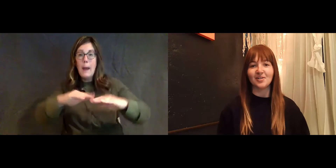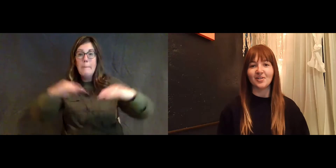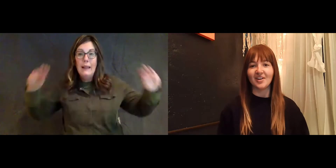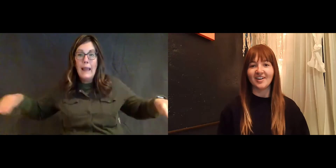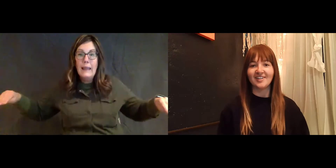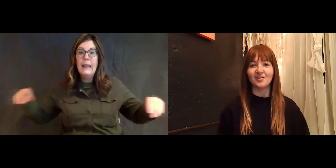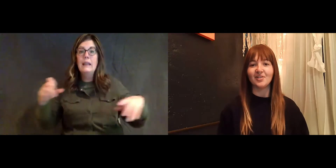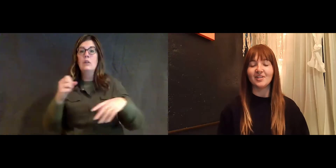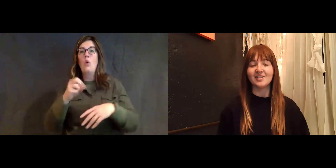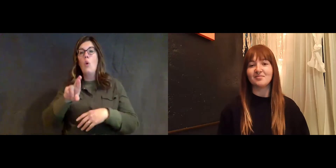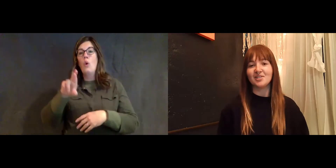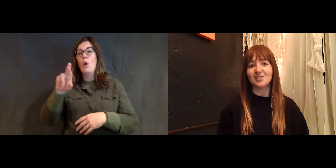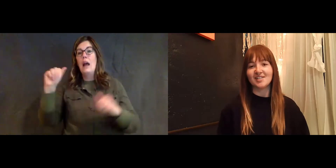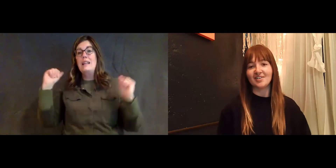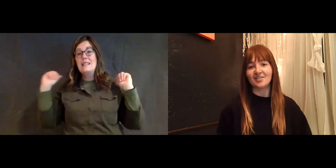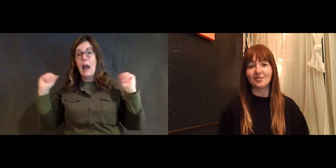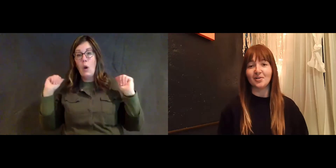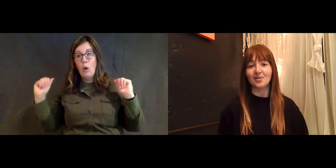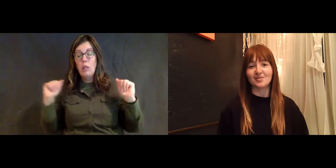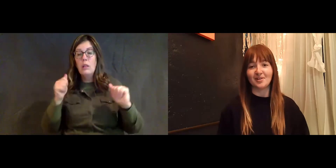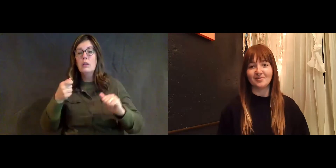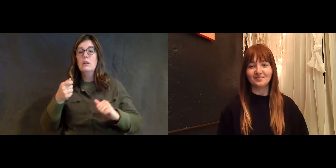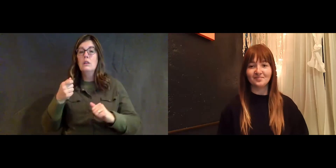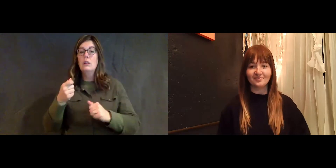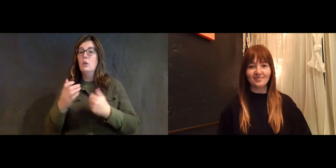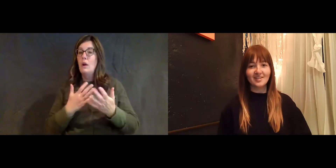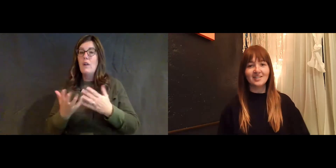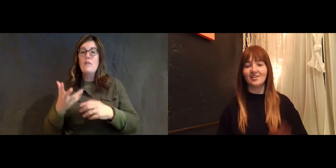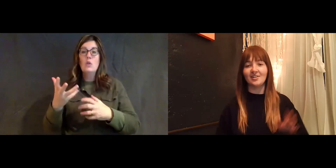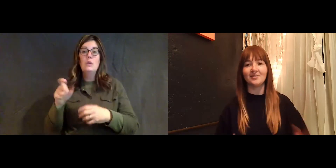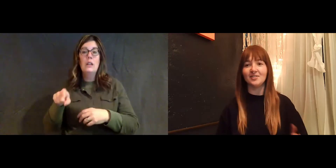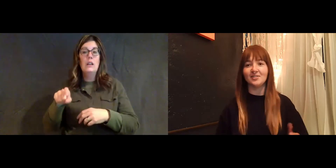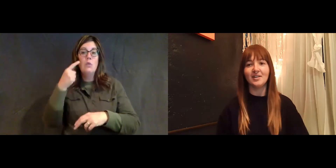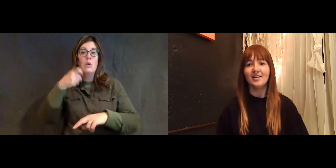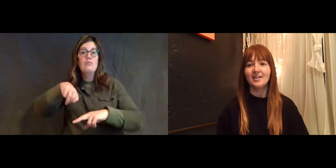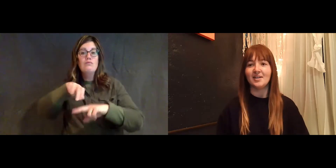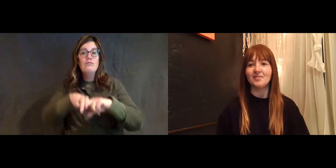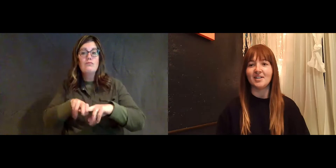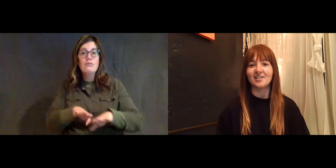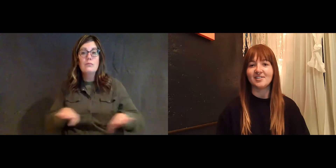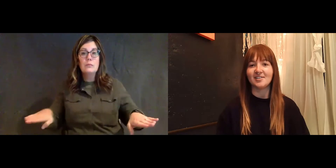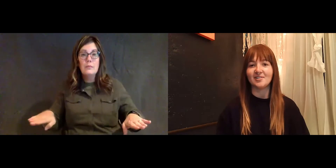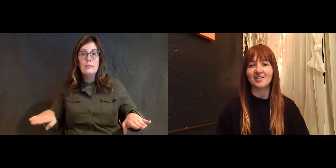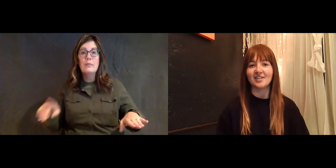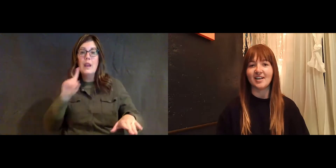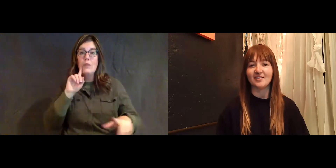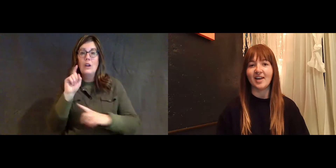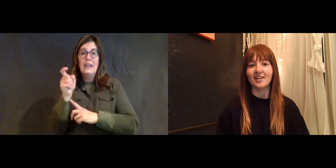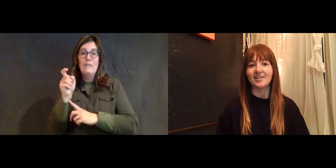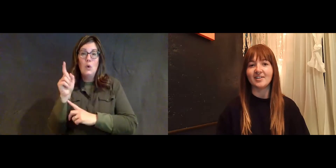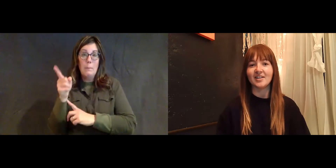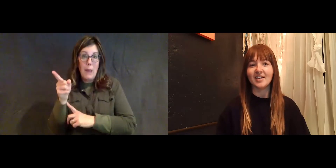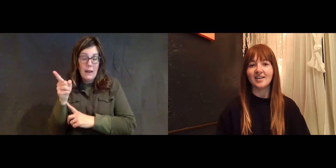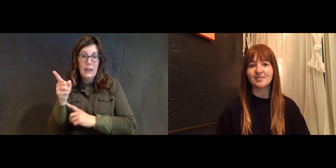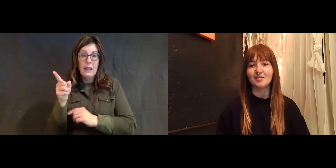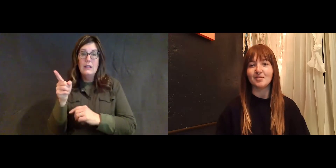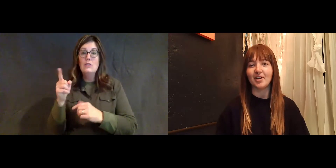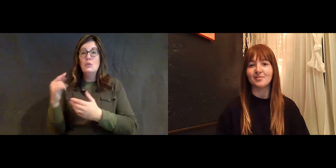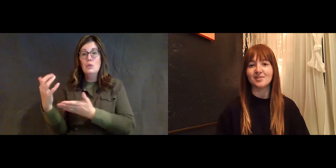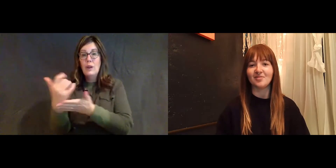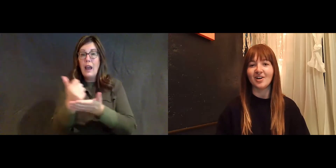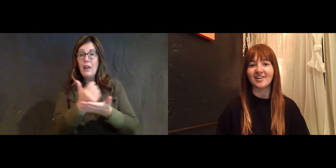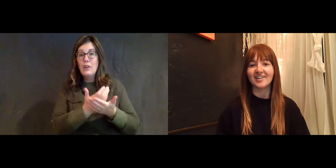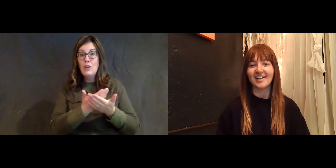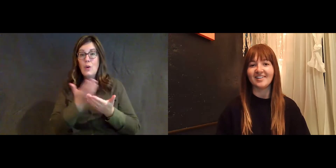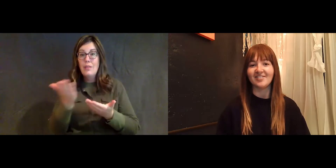you feel good, or you can simply just sit on the floor as well. So I'll give you a minute or so to kind of gather your things, maybe grab